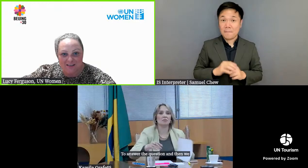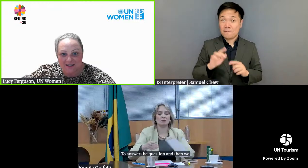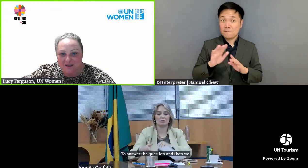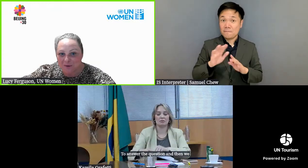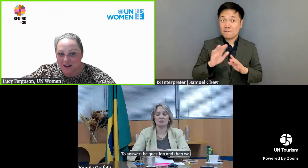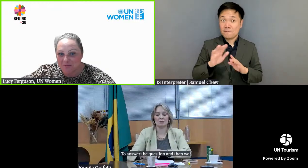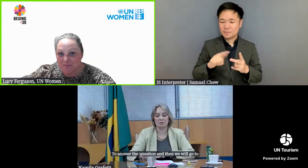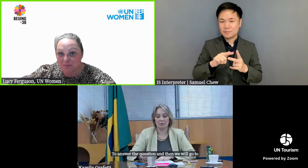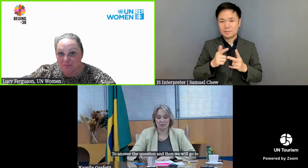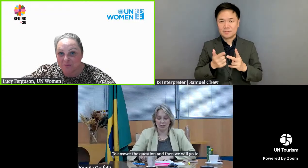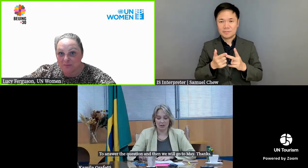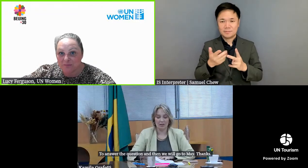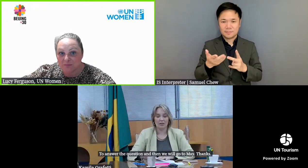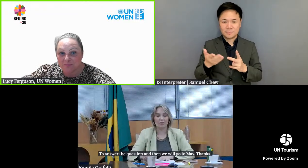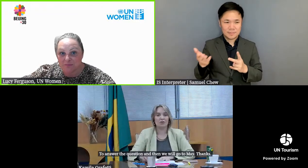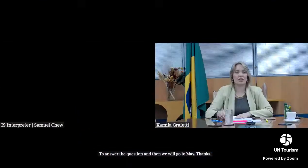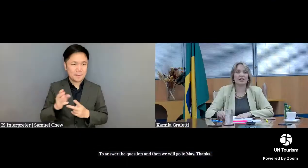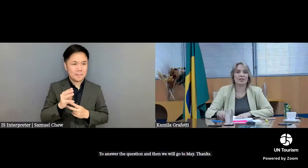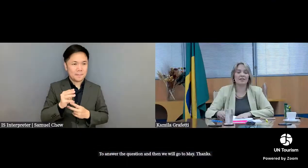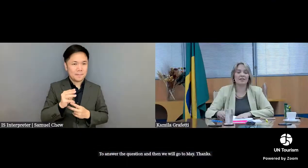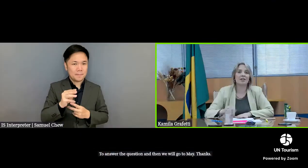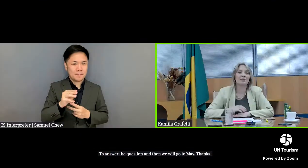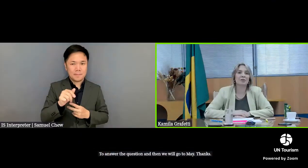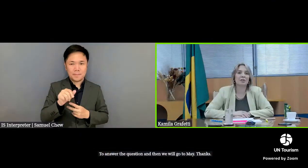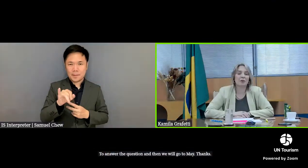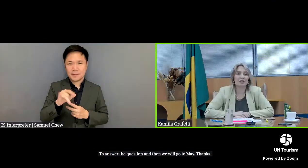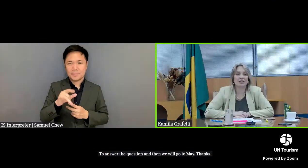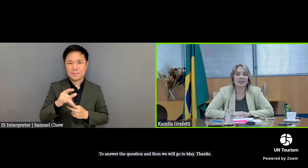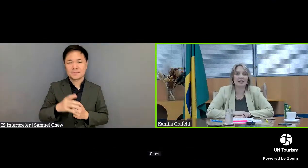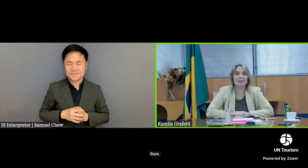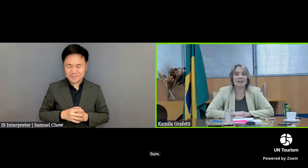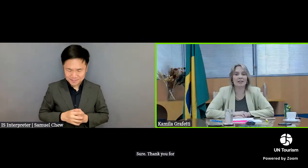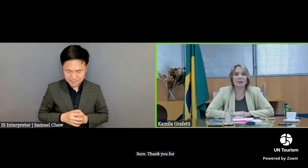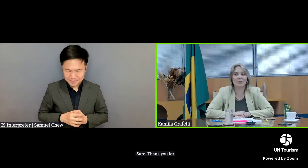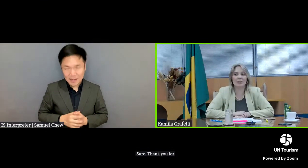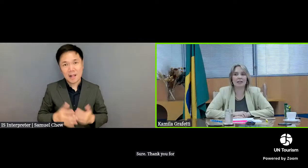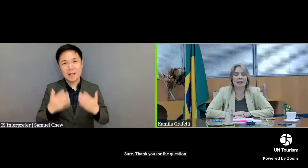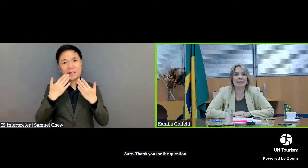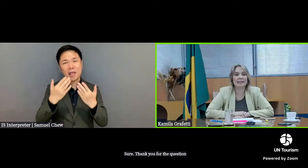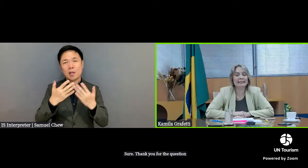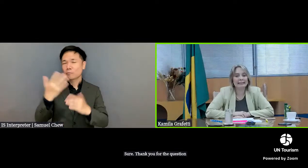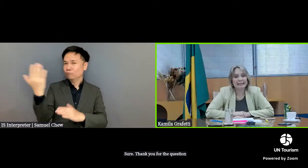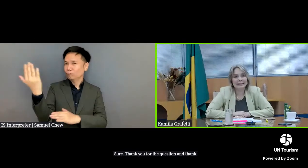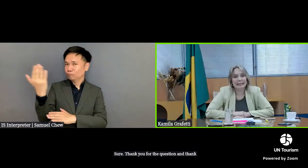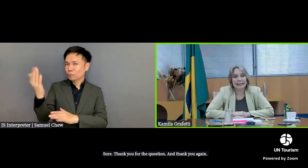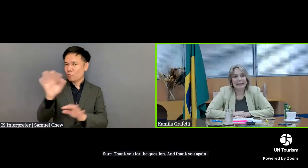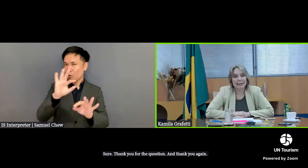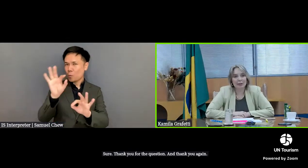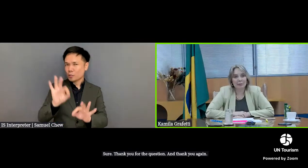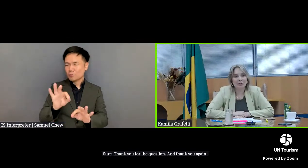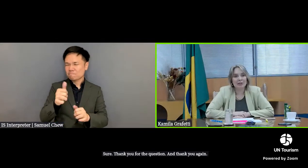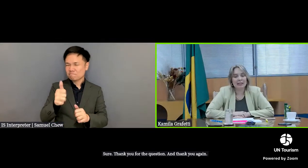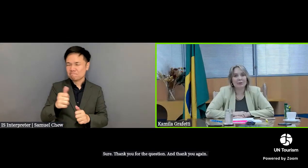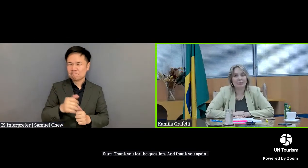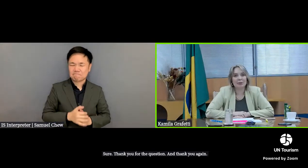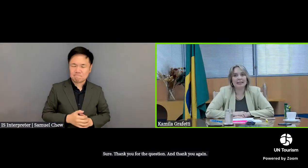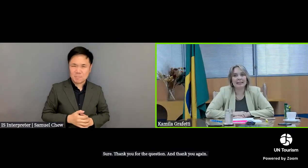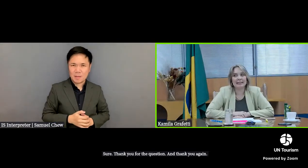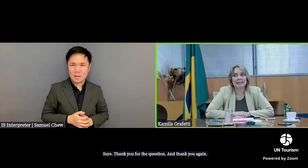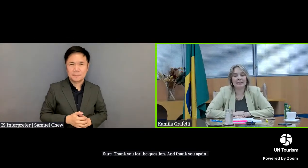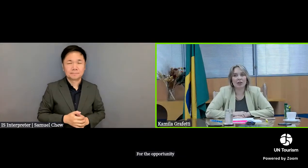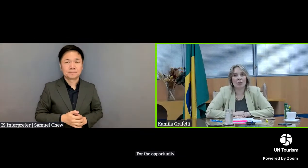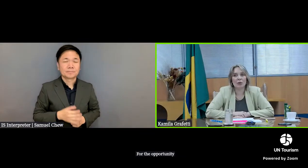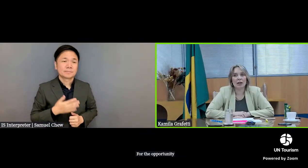May. Thanks, Camila. Sure, thank you for the question, and thank you again for the opportunity to bring